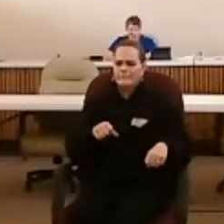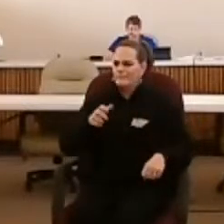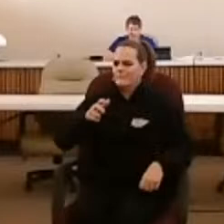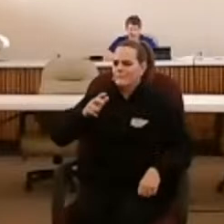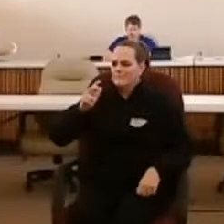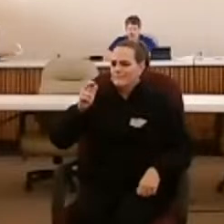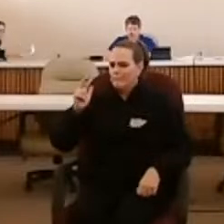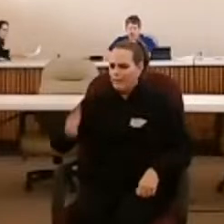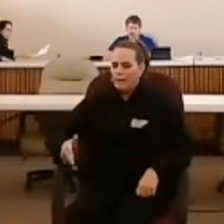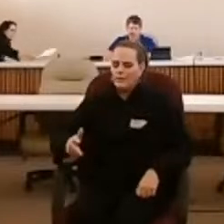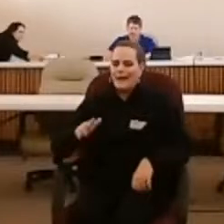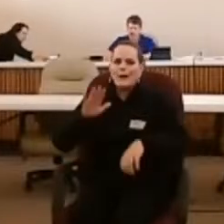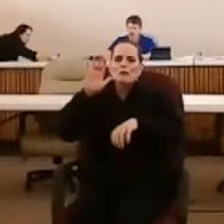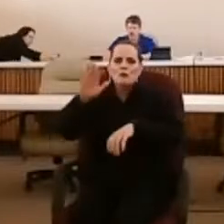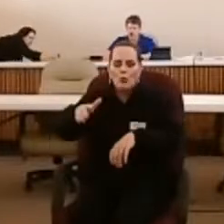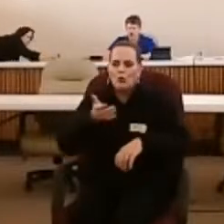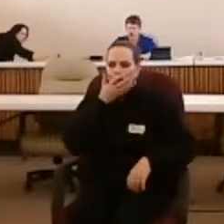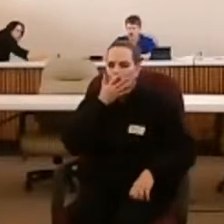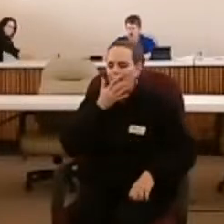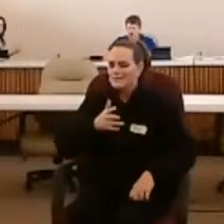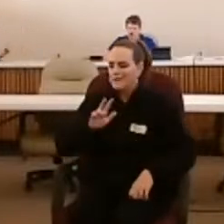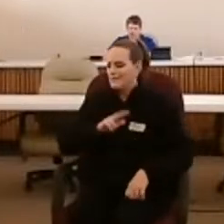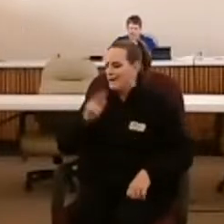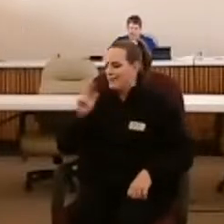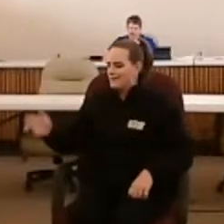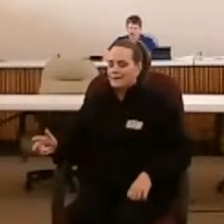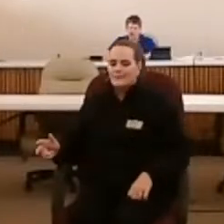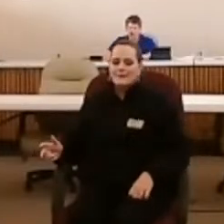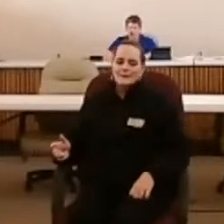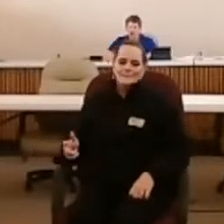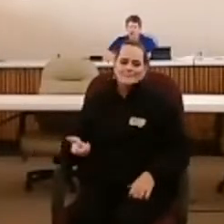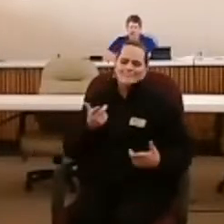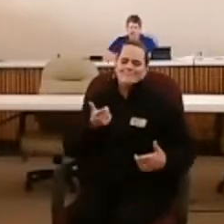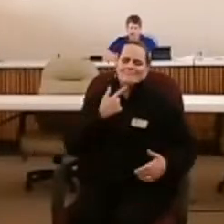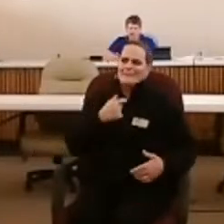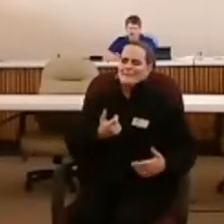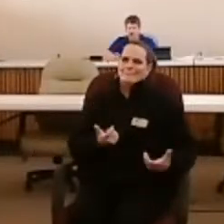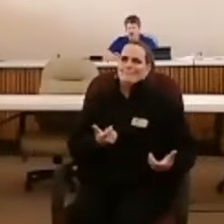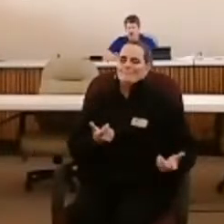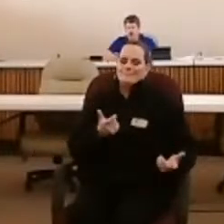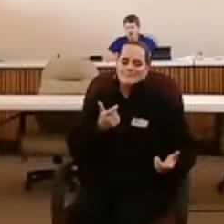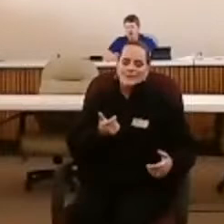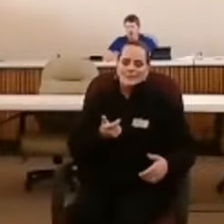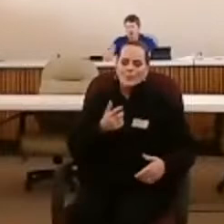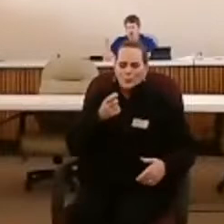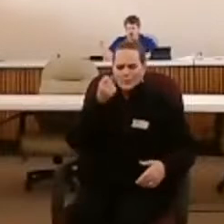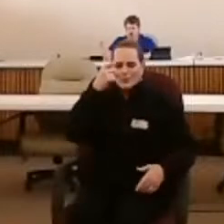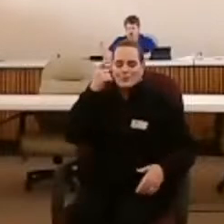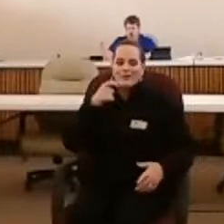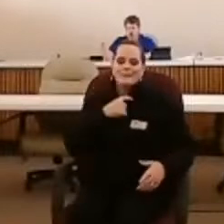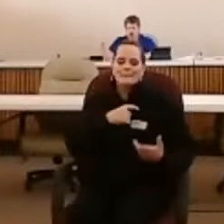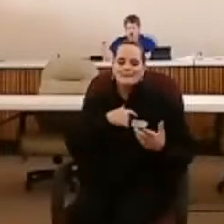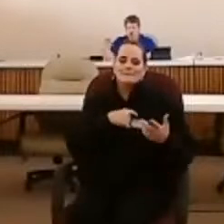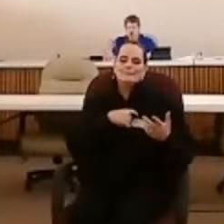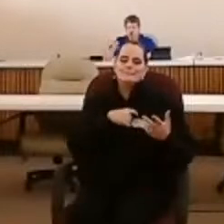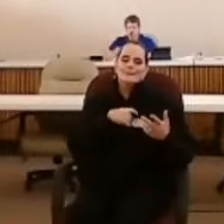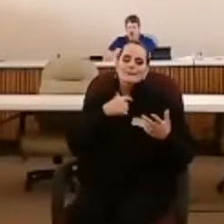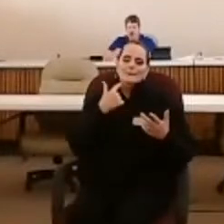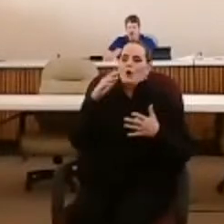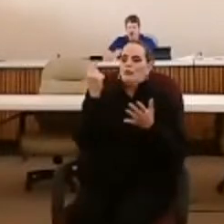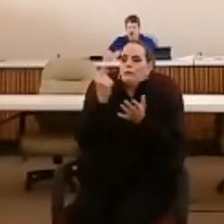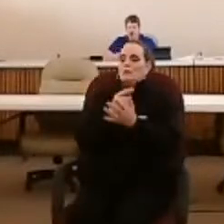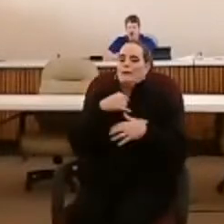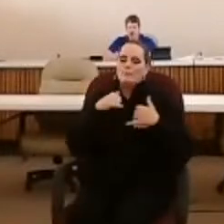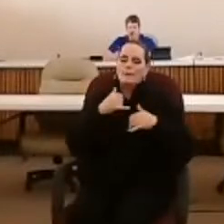own lawn on stuff where this isn't draconian. We understand stuff like that. It's a graduation party. What we're